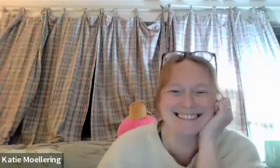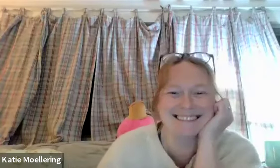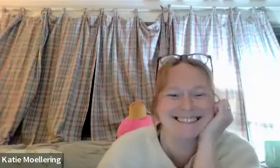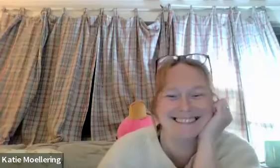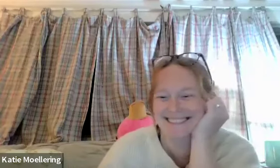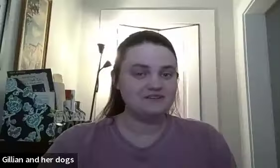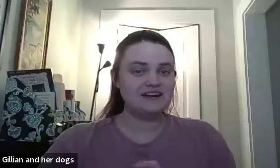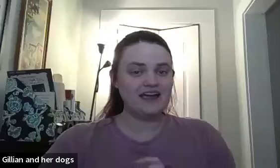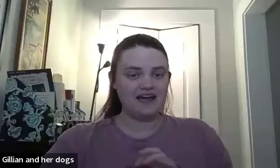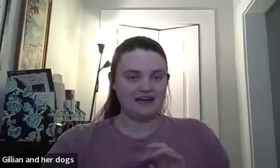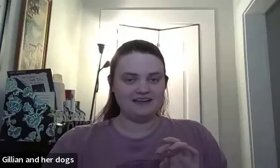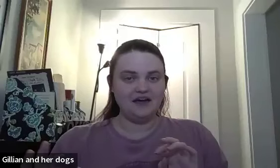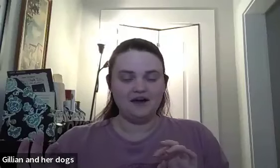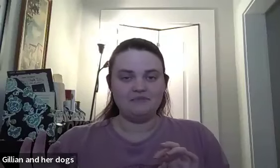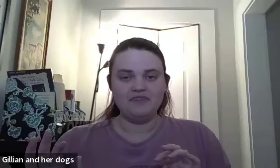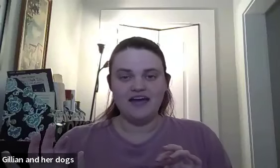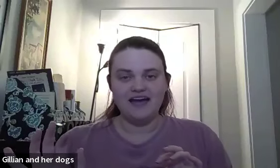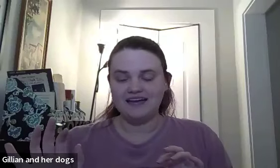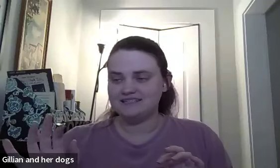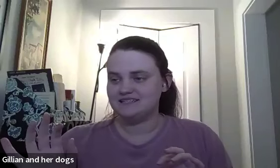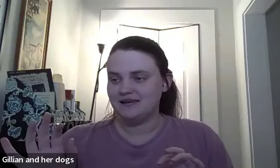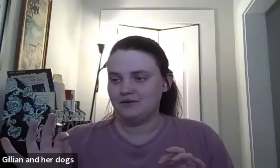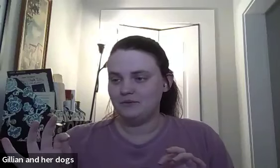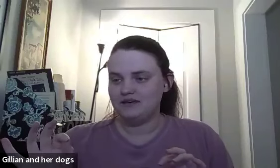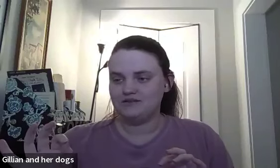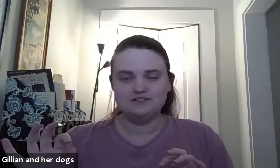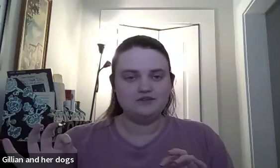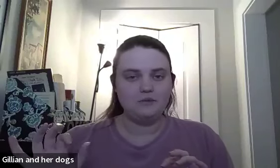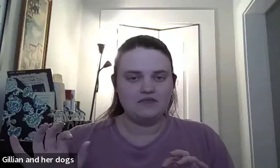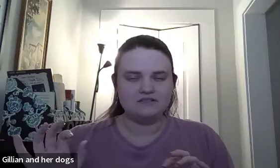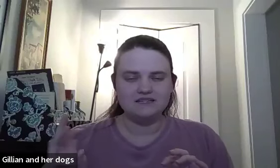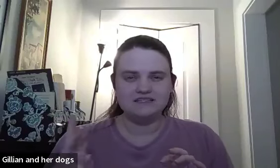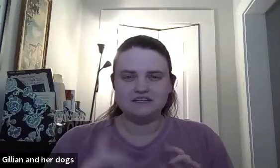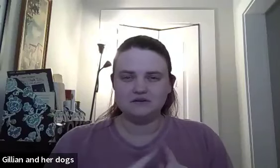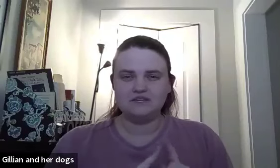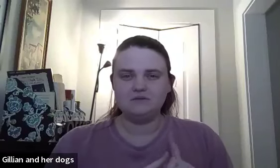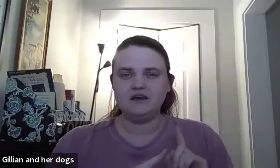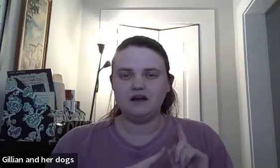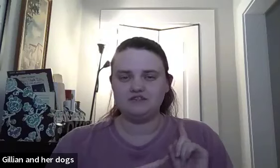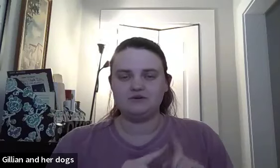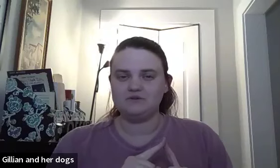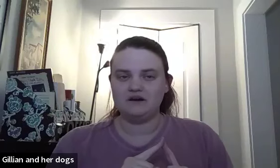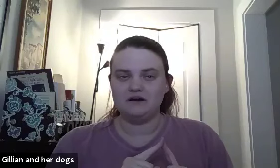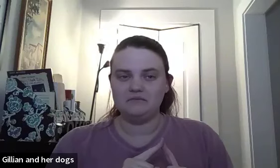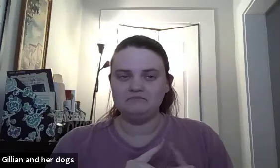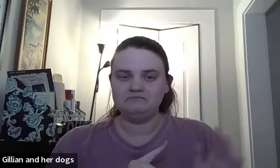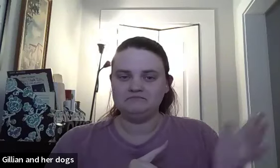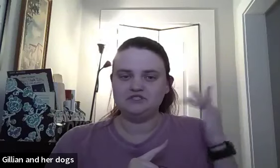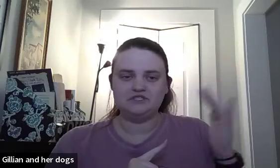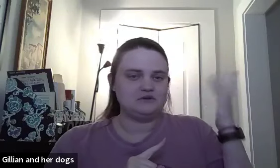was also gonna add, that we can also do weather signs because I don't think we got to those, 2